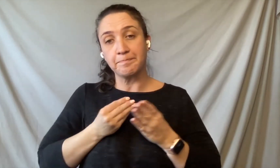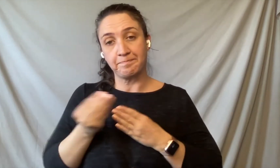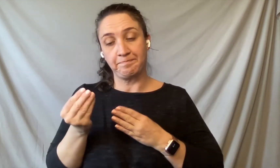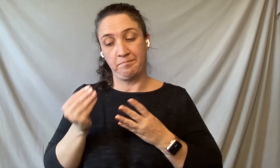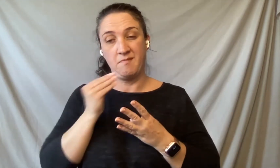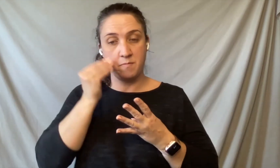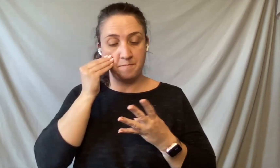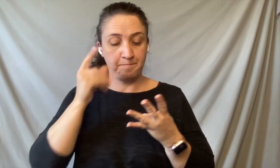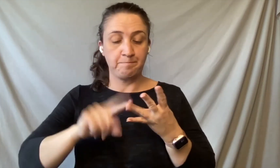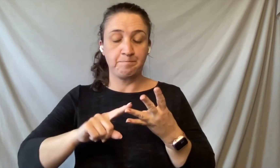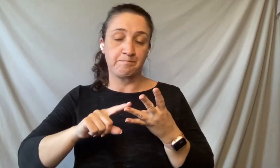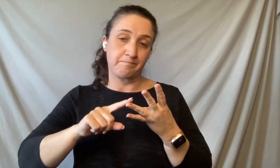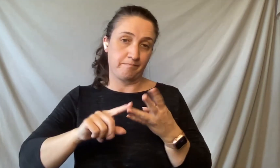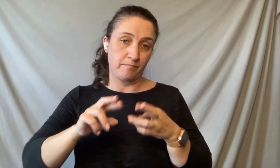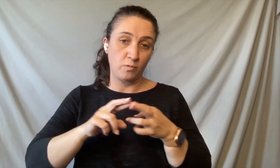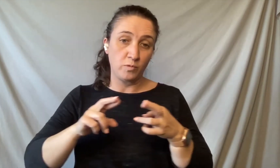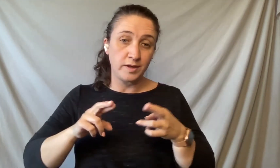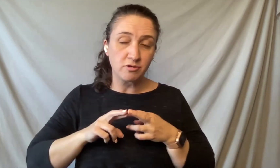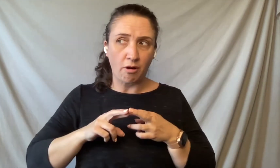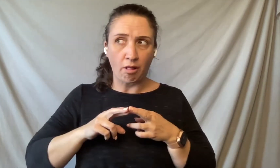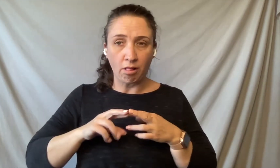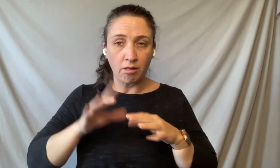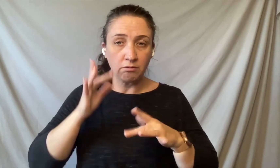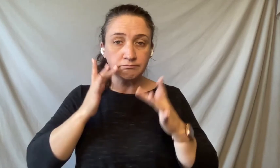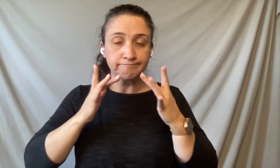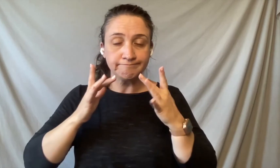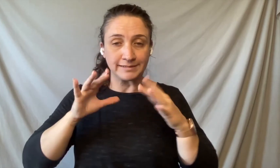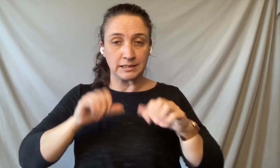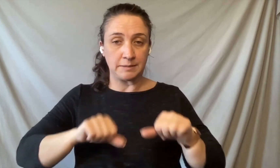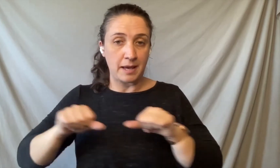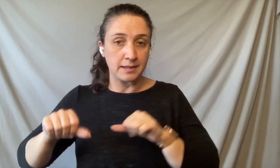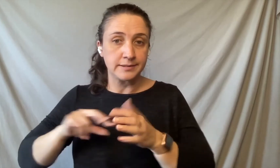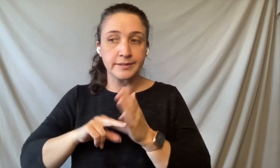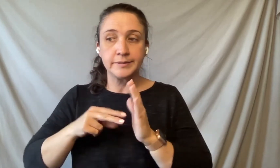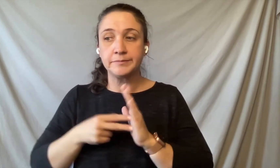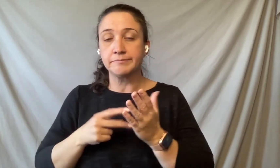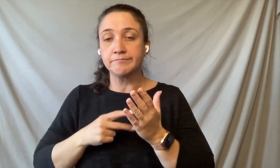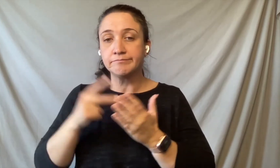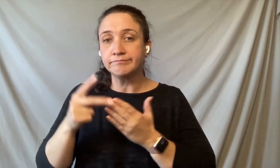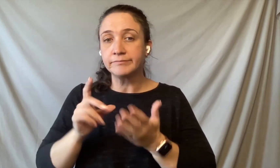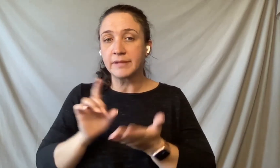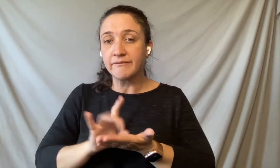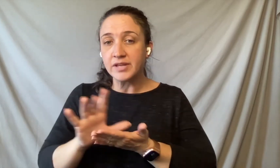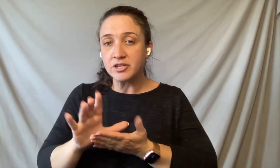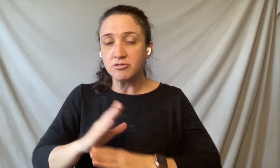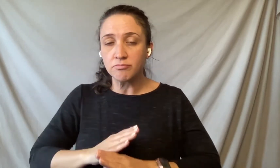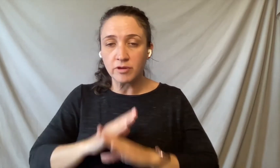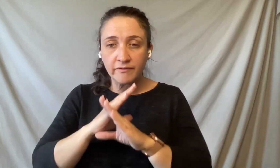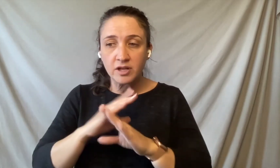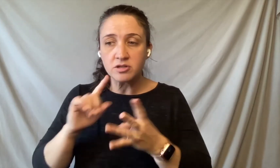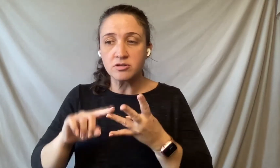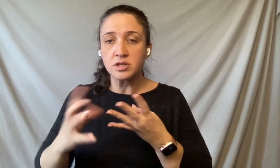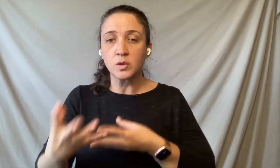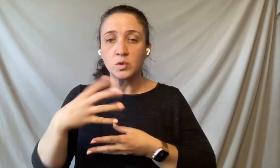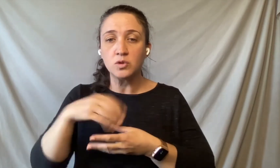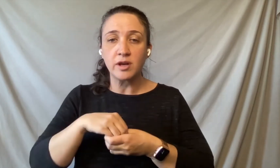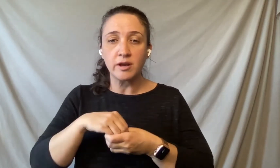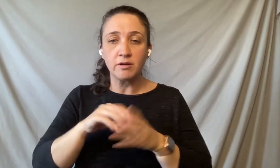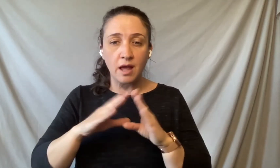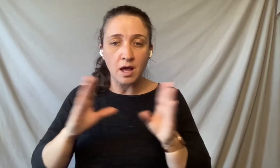3, we have regional capacity, so that stand up some programs like eviction prevention, inclusionary housing,